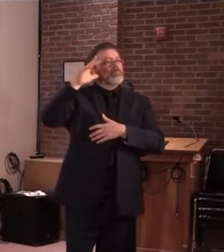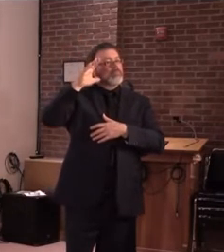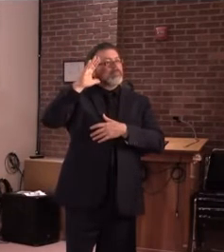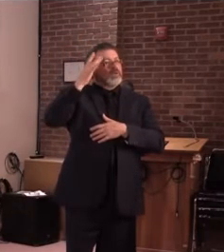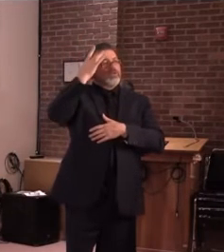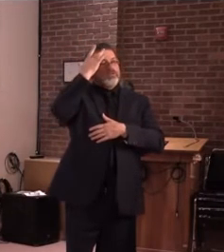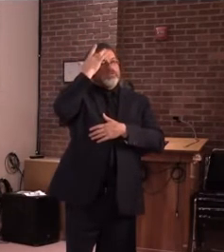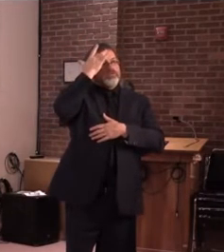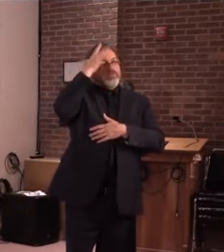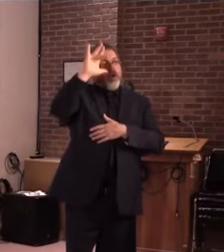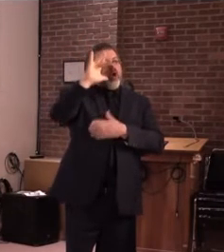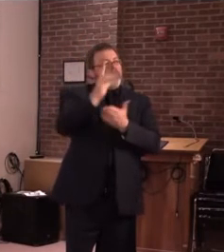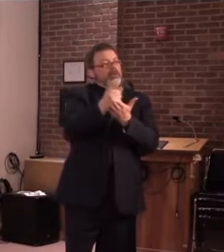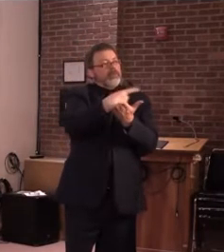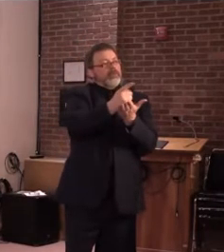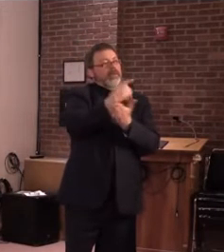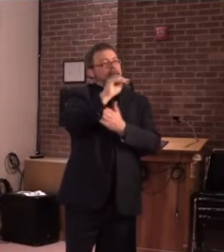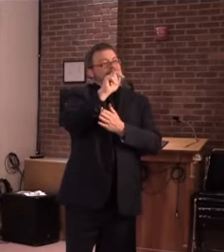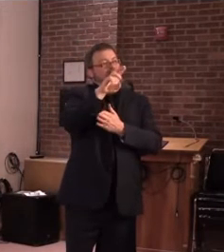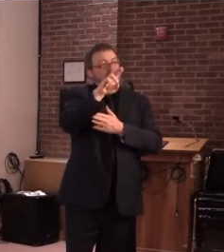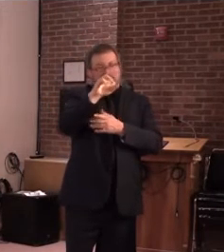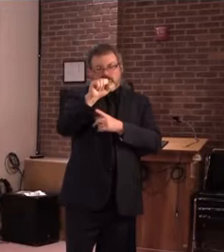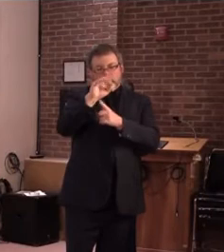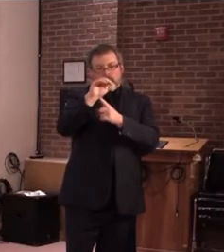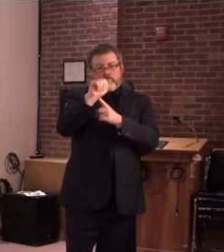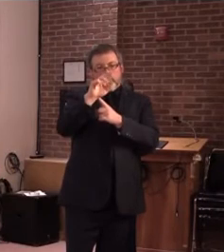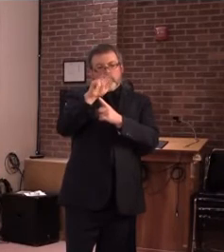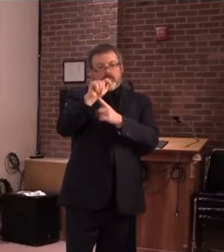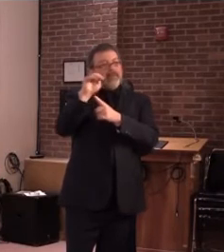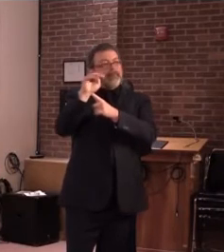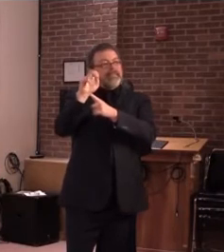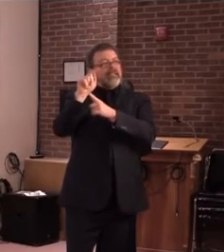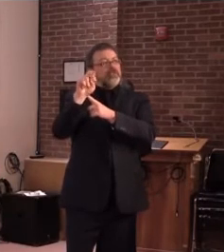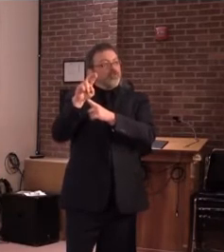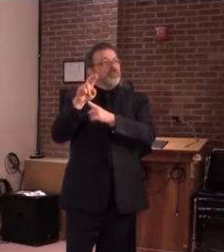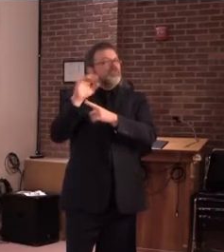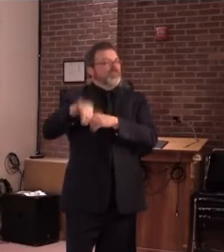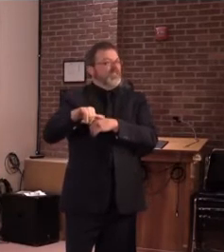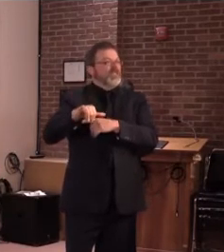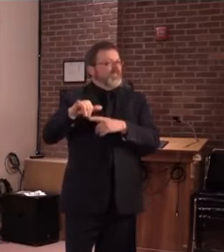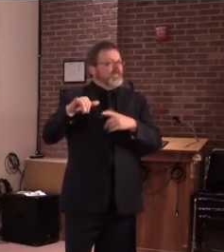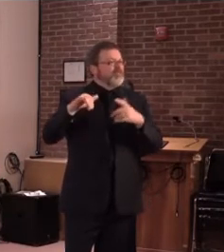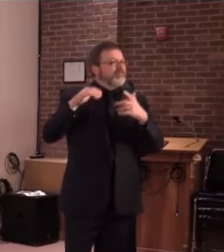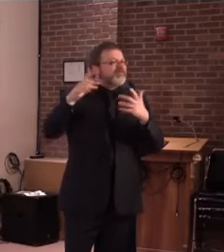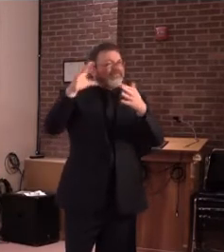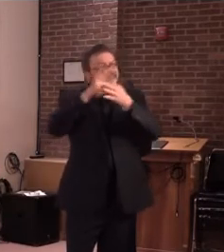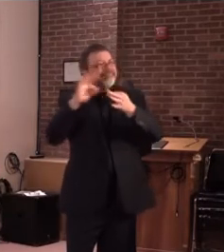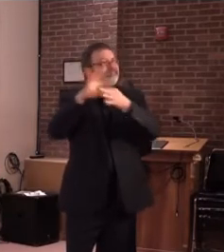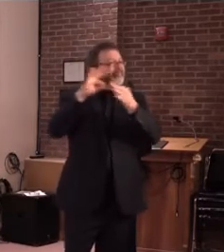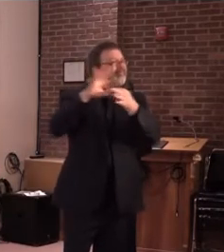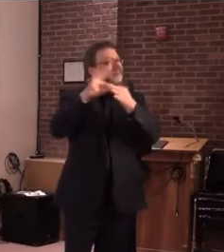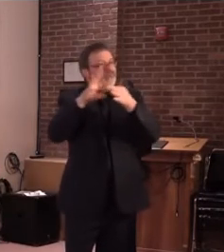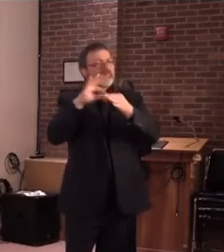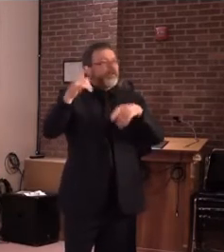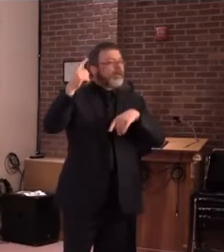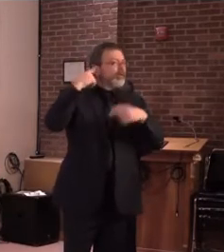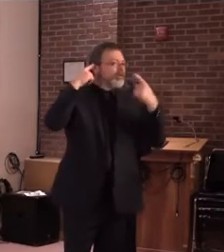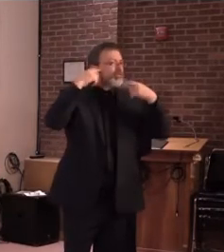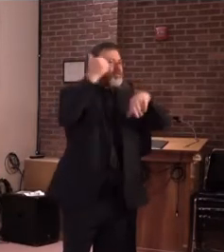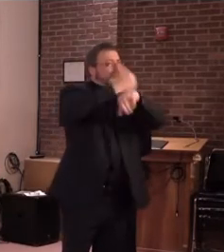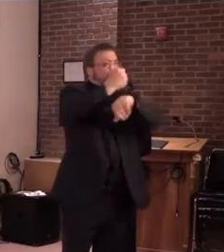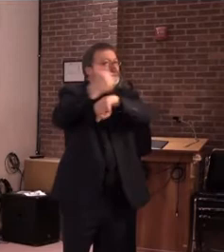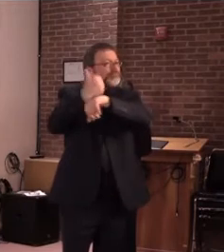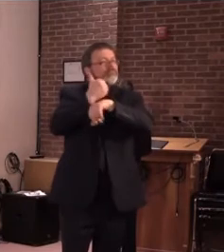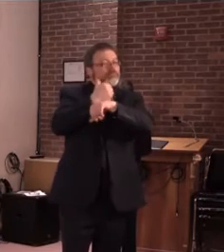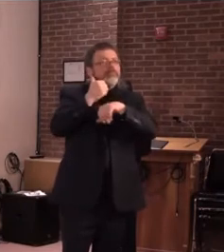know, everywhere with the rollout of the smart meters. And seeing how there's, you know, there are two lines,